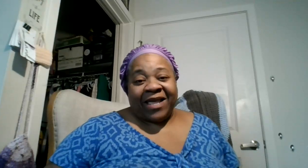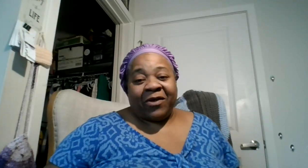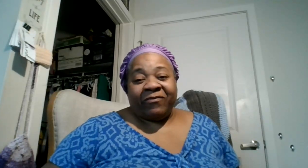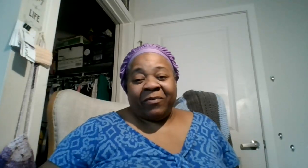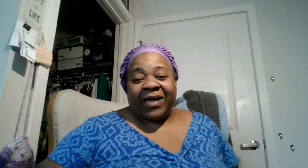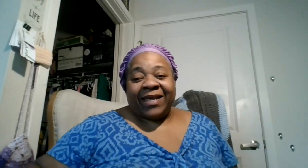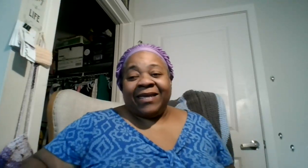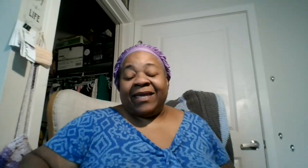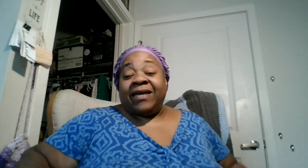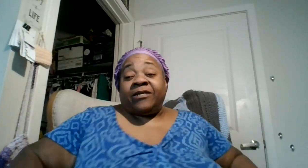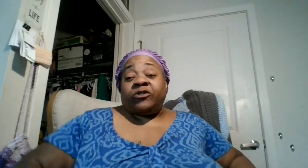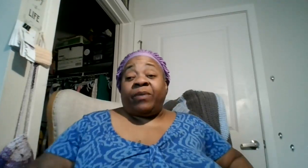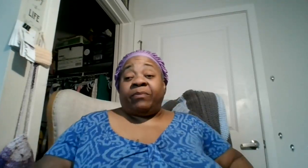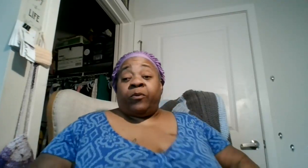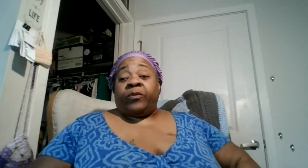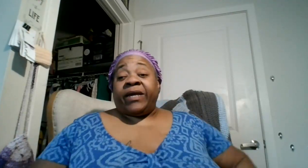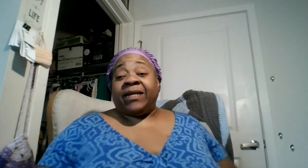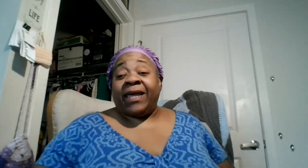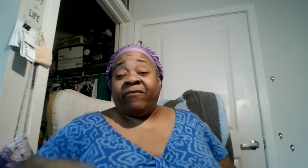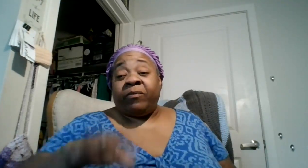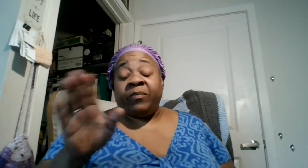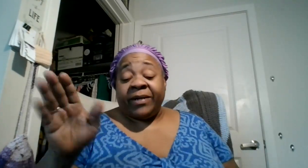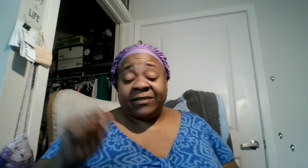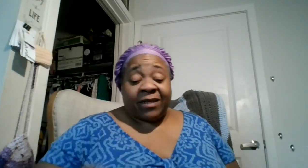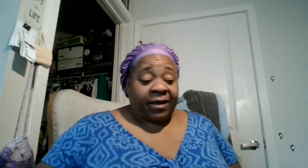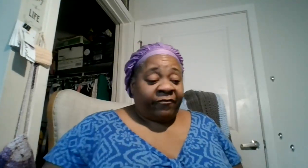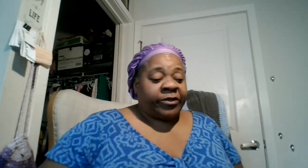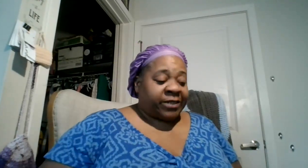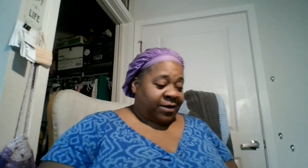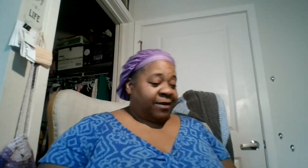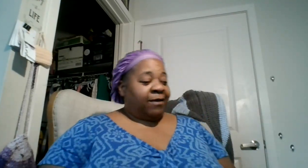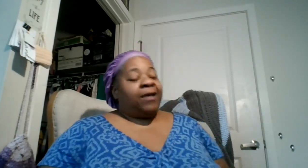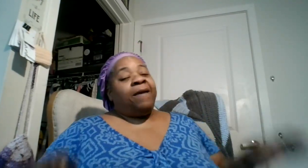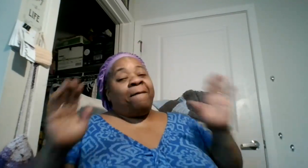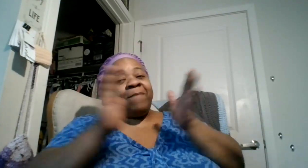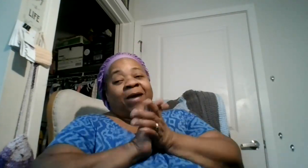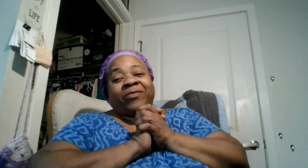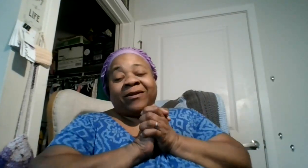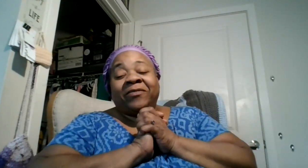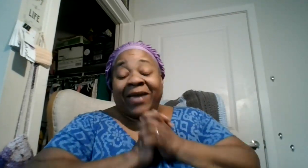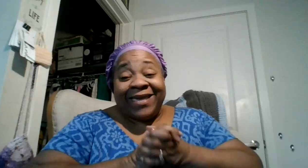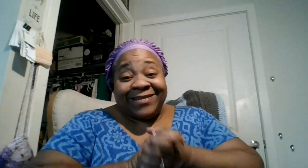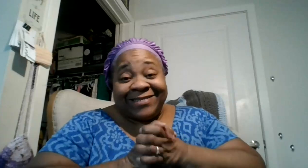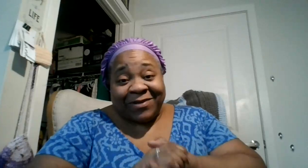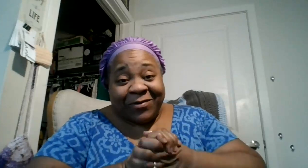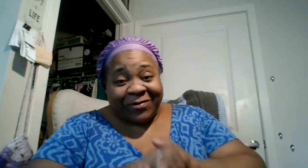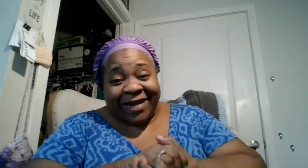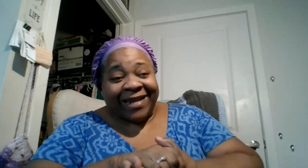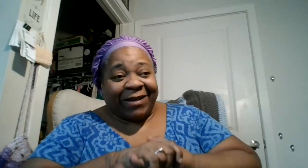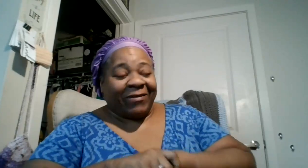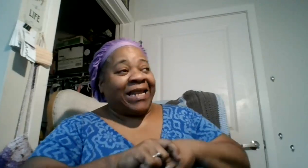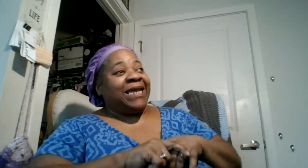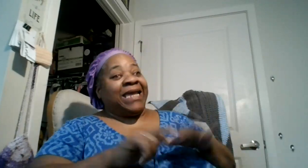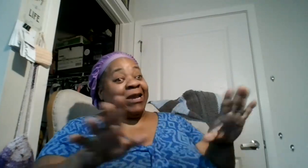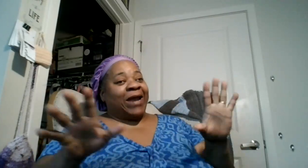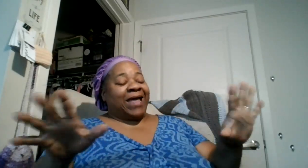Hello everybody, it is your baby boomer Kitty Lane from the Peninsula in Virginia, back with another ASL Create and Relate here at